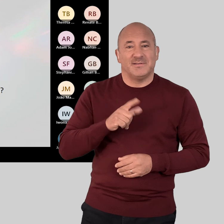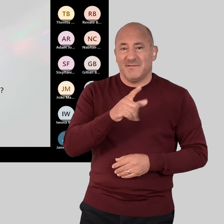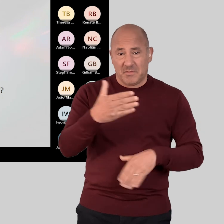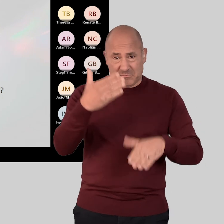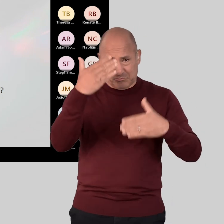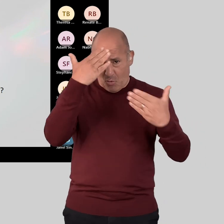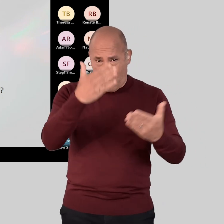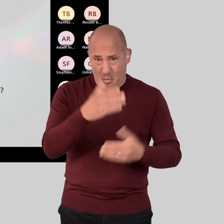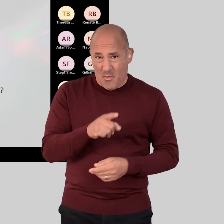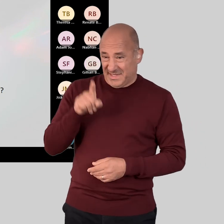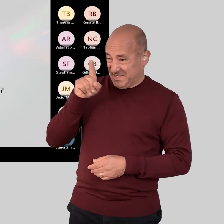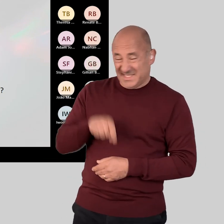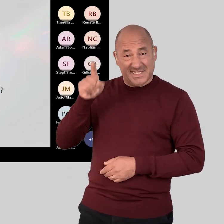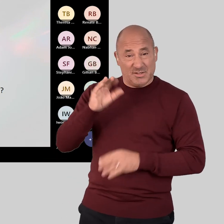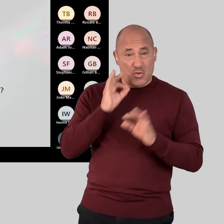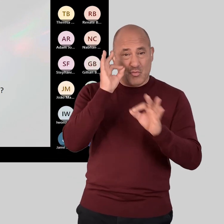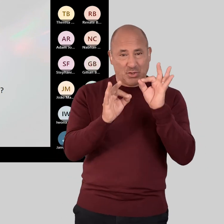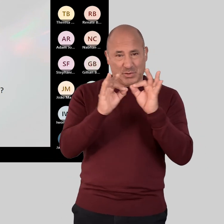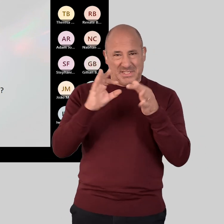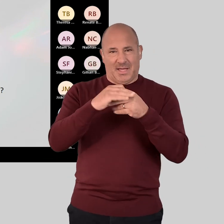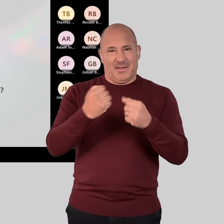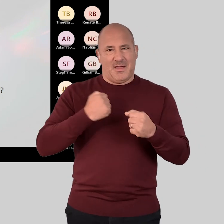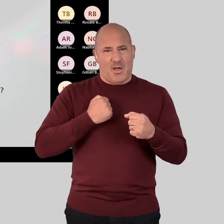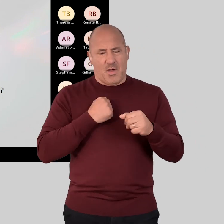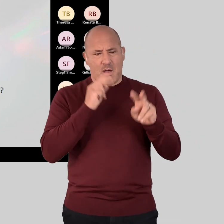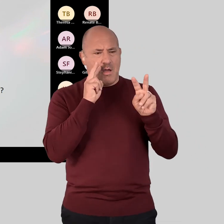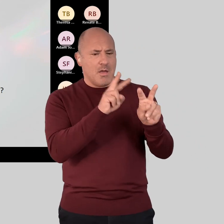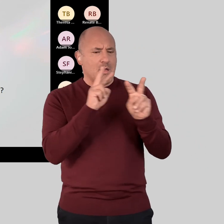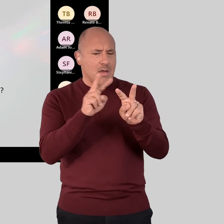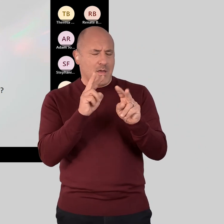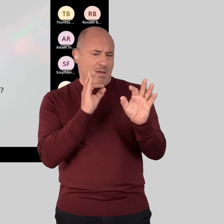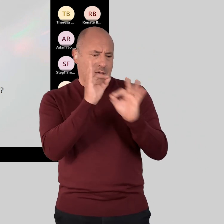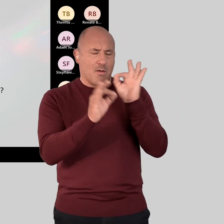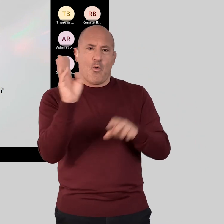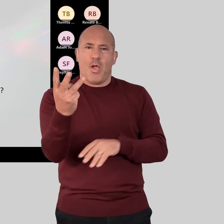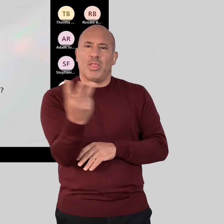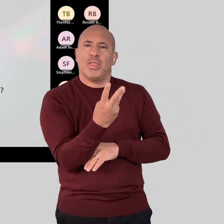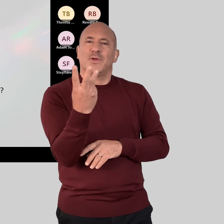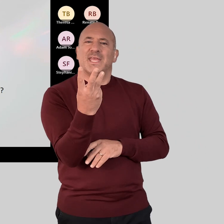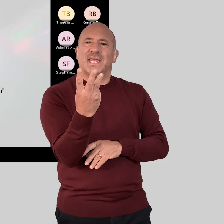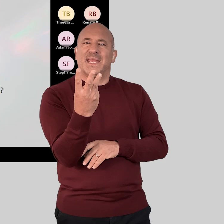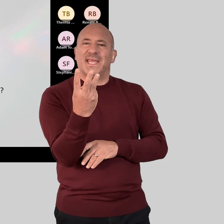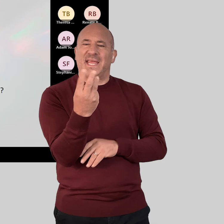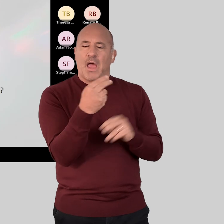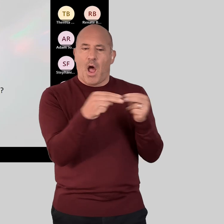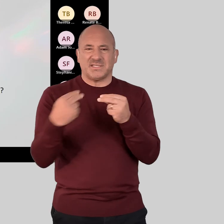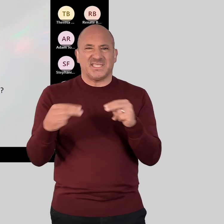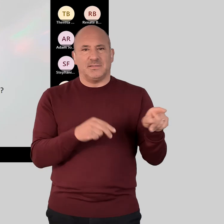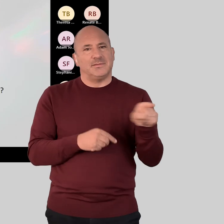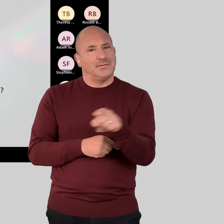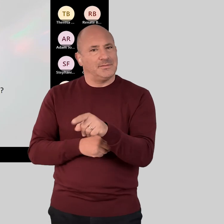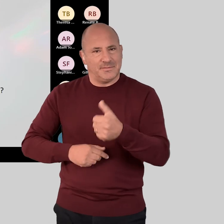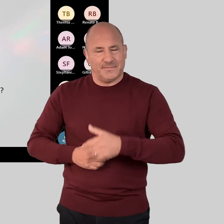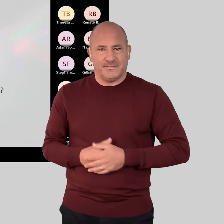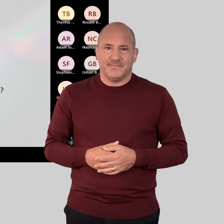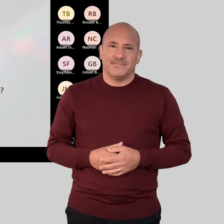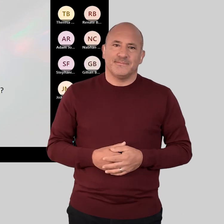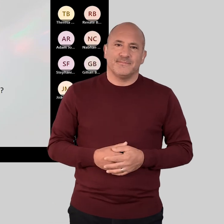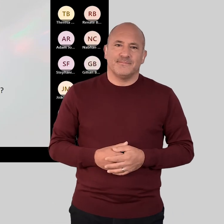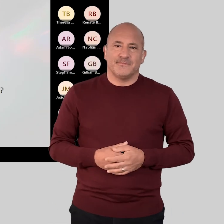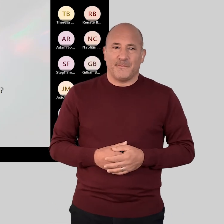made it short. Wow, that's good. That was quite short. Yep. As I was so if you didn't have that, we used those questions as